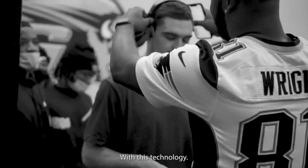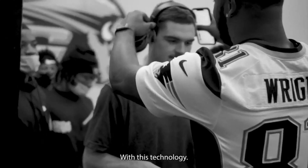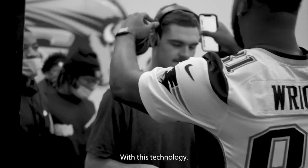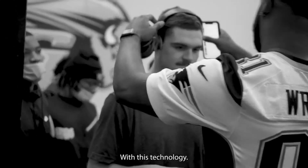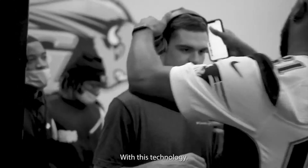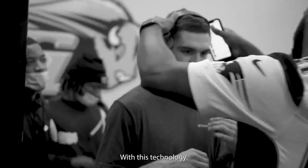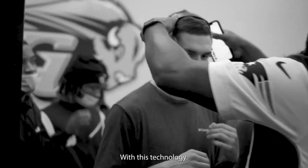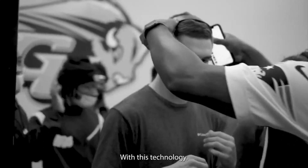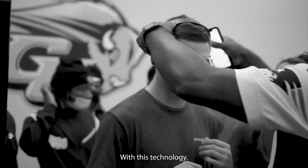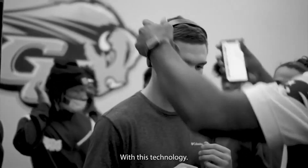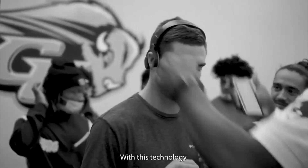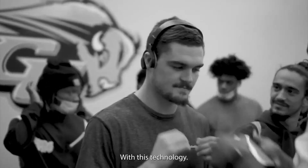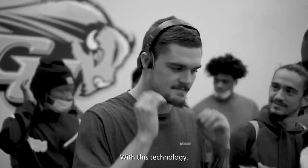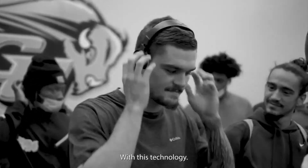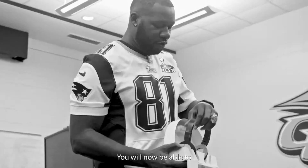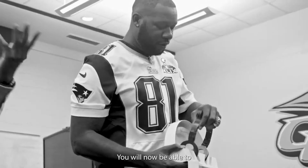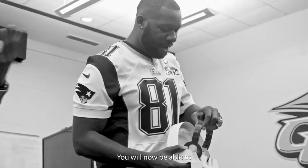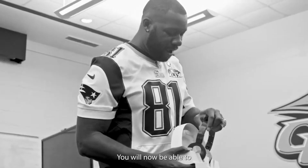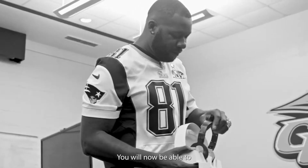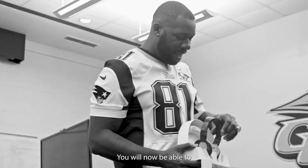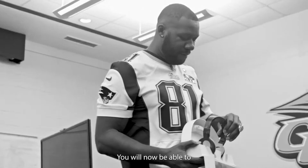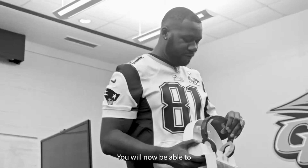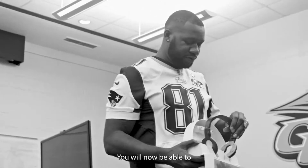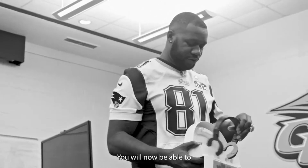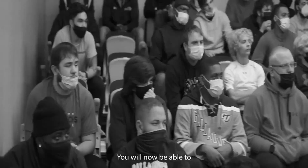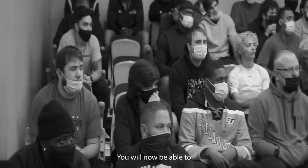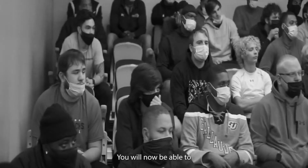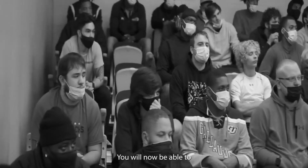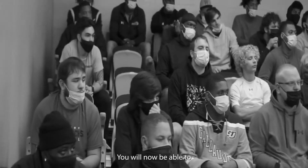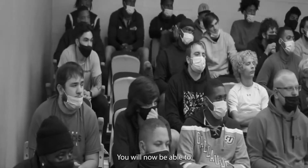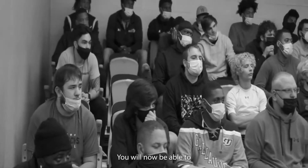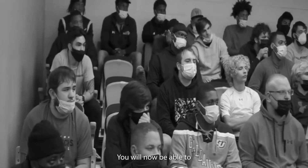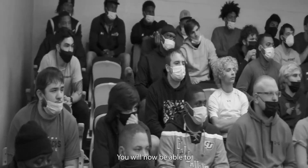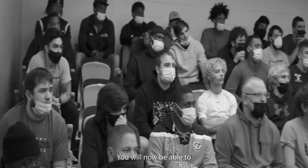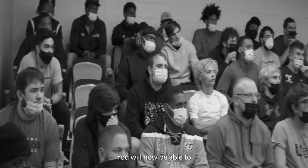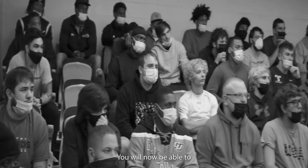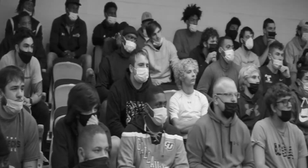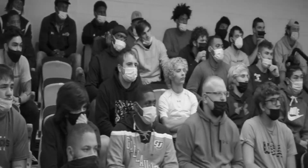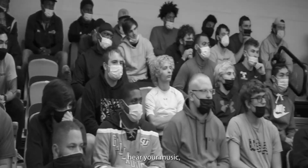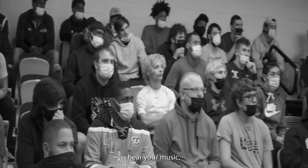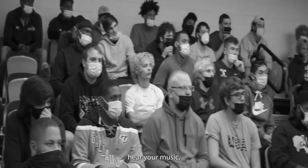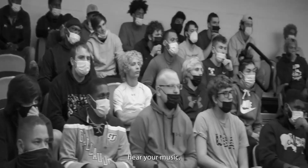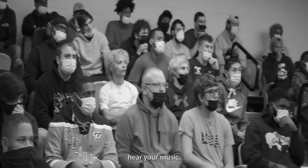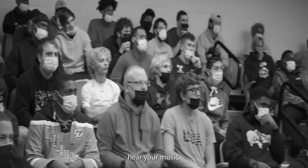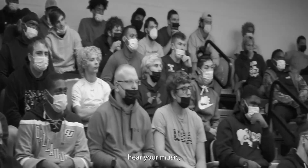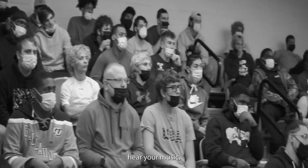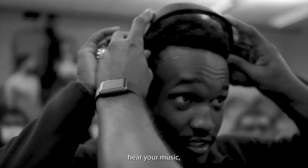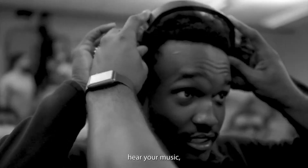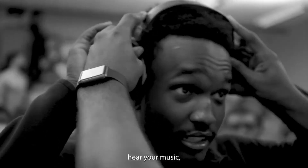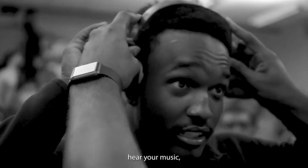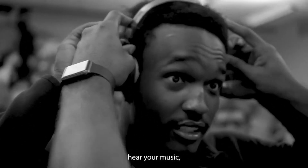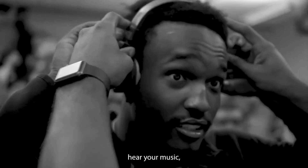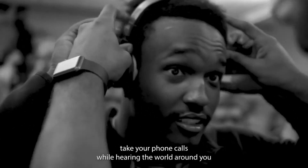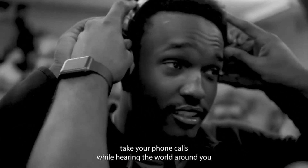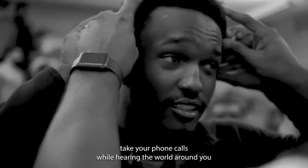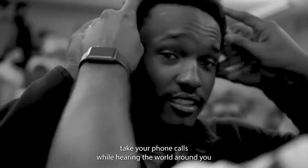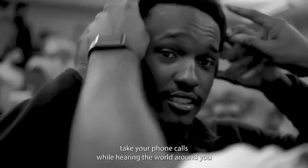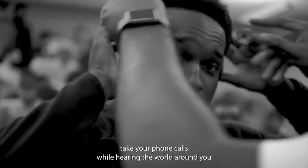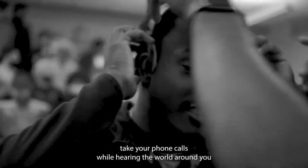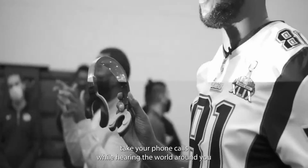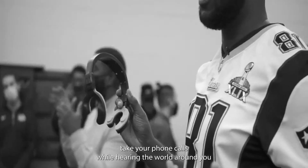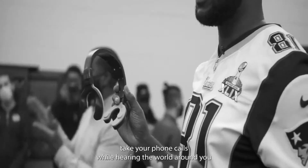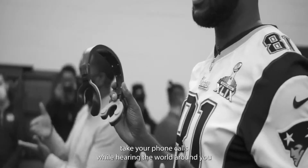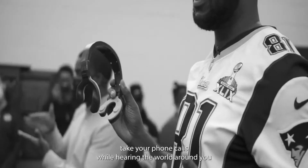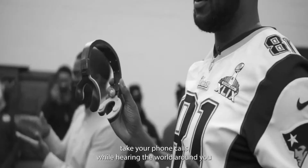With this technology, you will now be able to hear your music, take